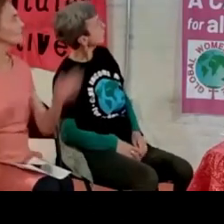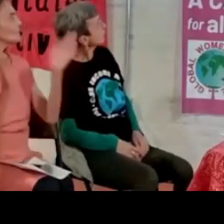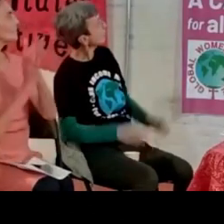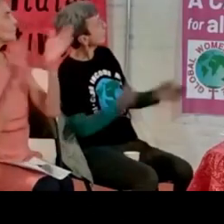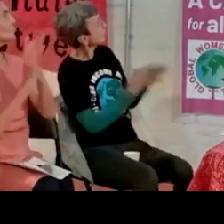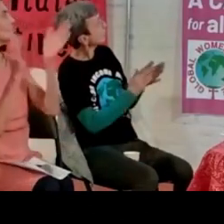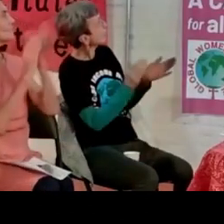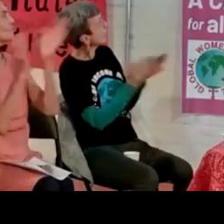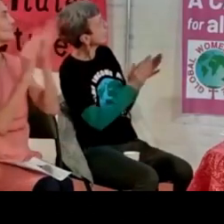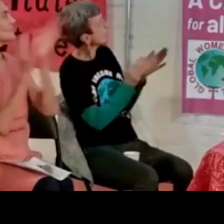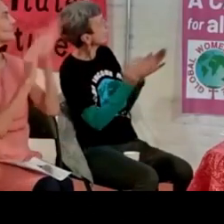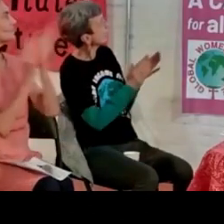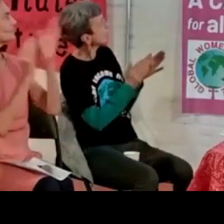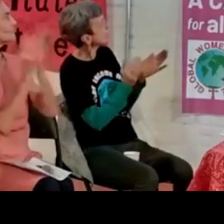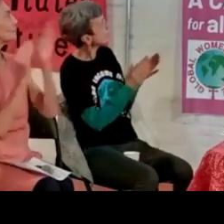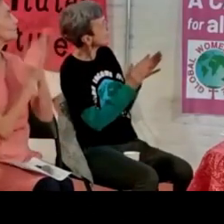O'Mara.